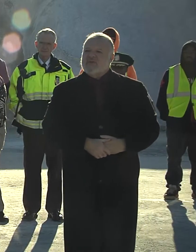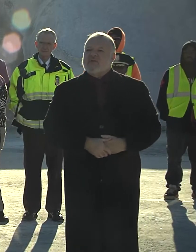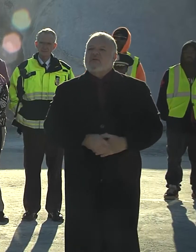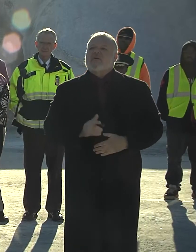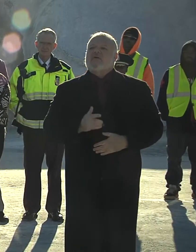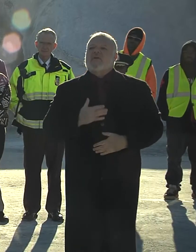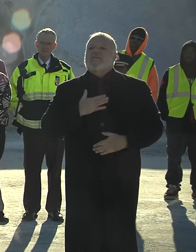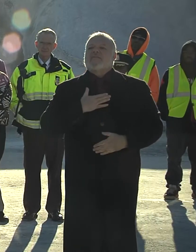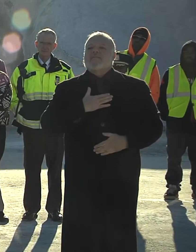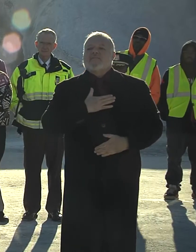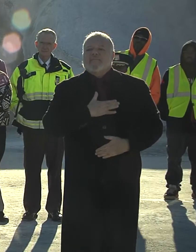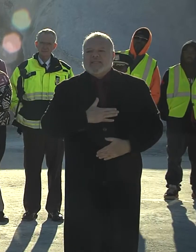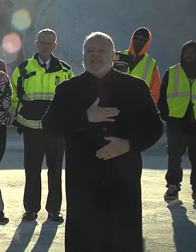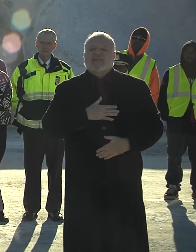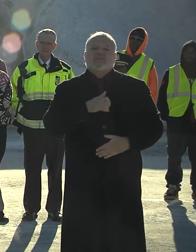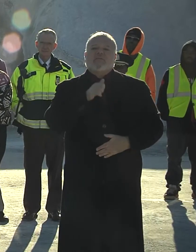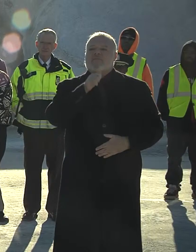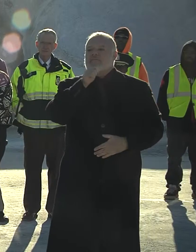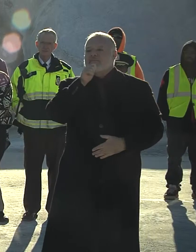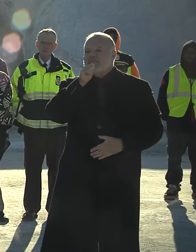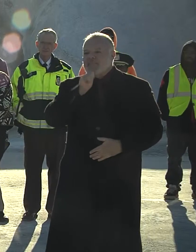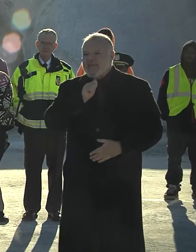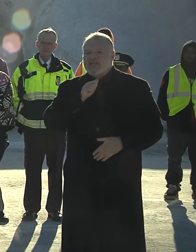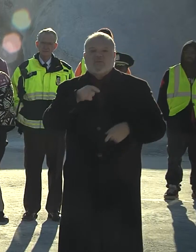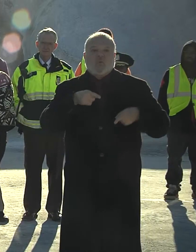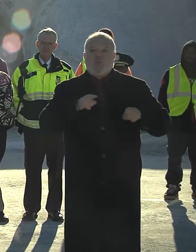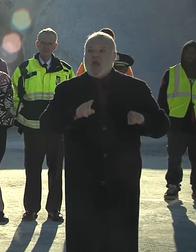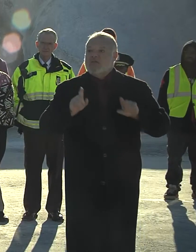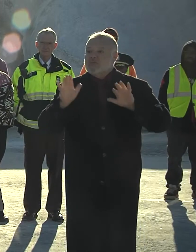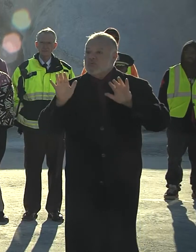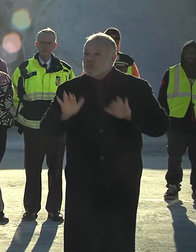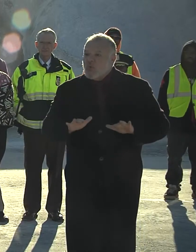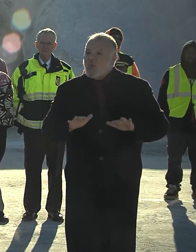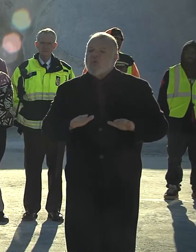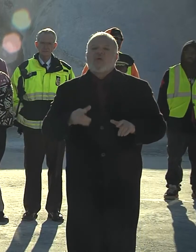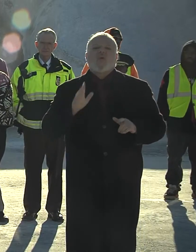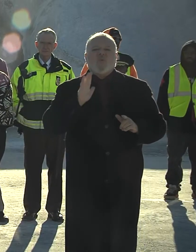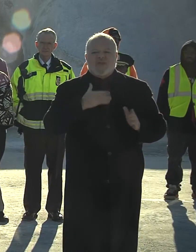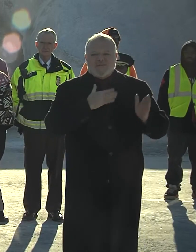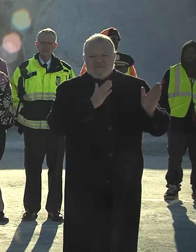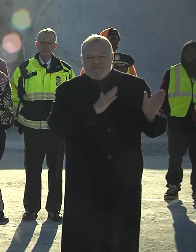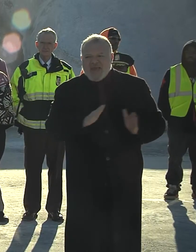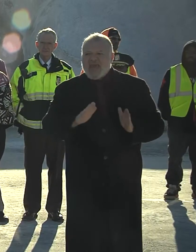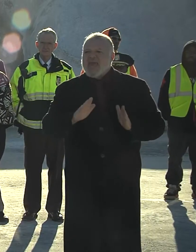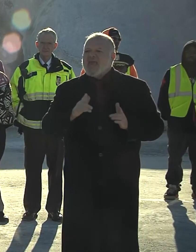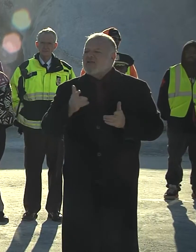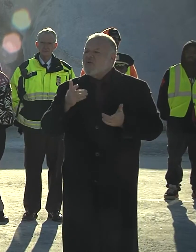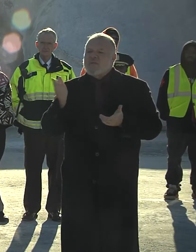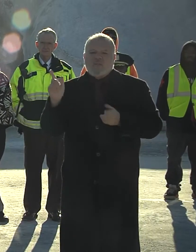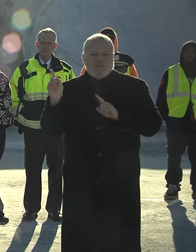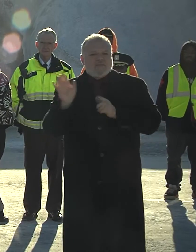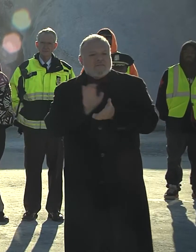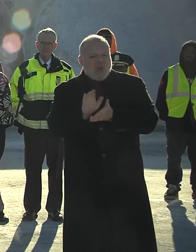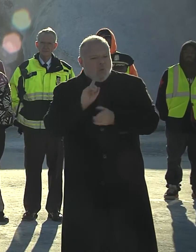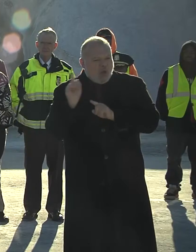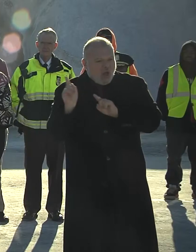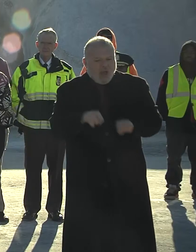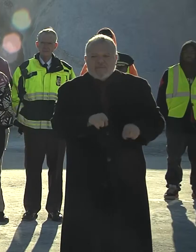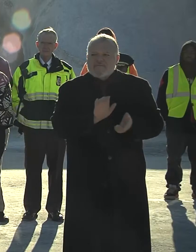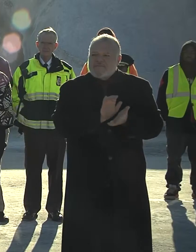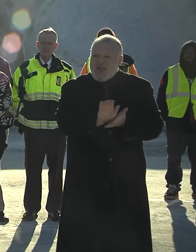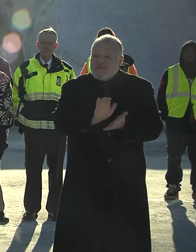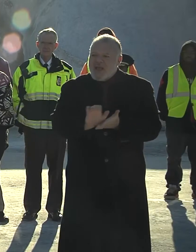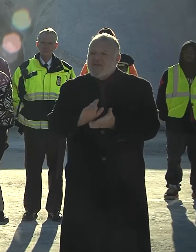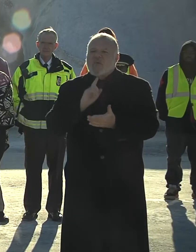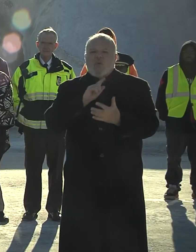treat and plow every street in every neighborhood in Boston, but we prioritize our work to keep our main routes clear for emergency vehicles